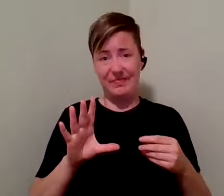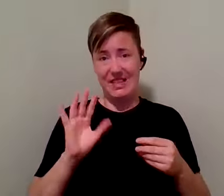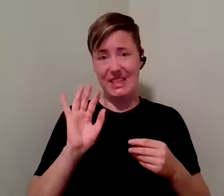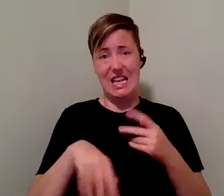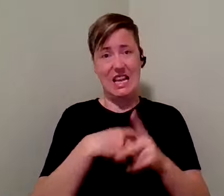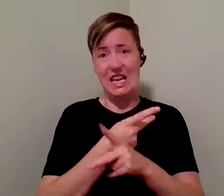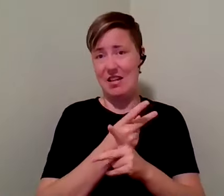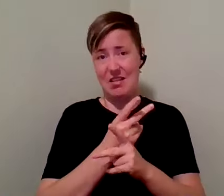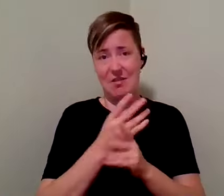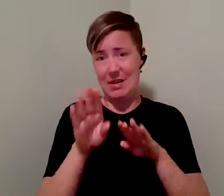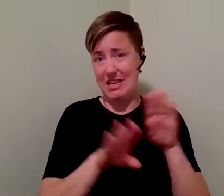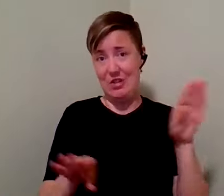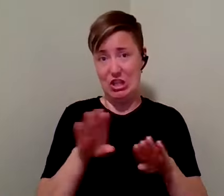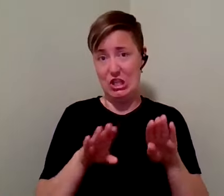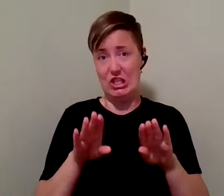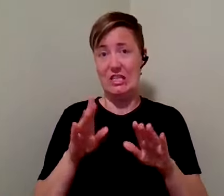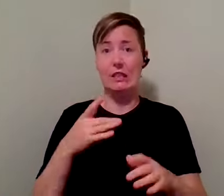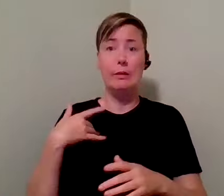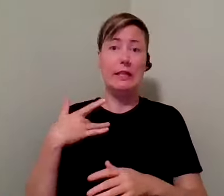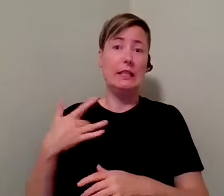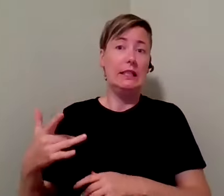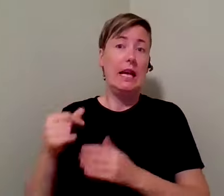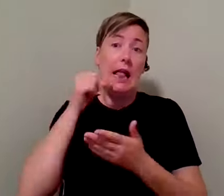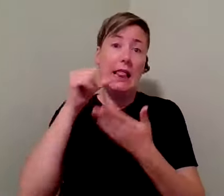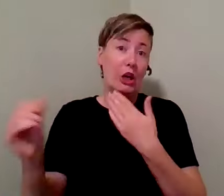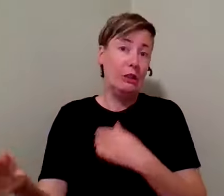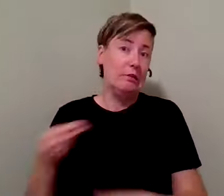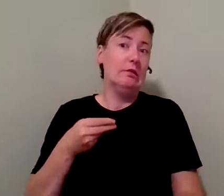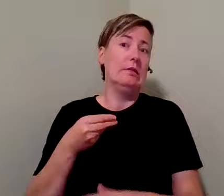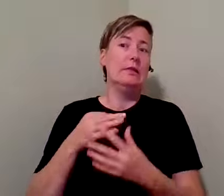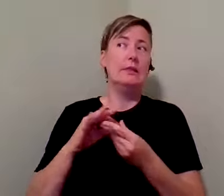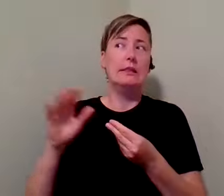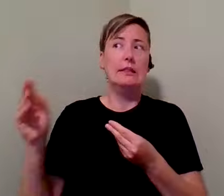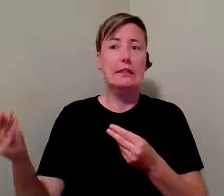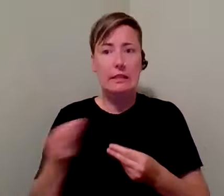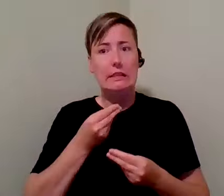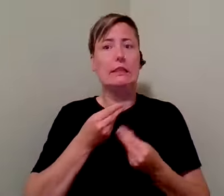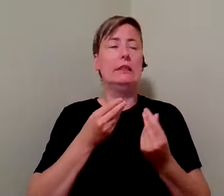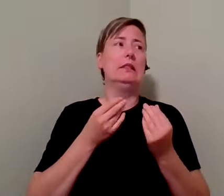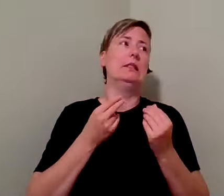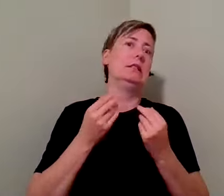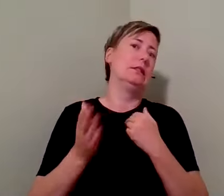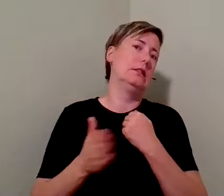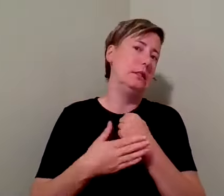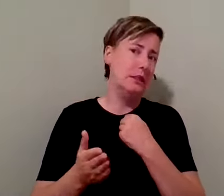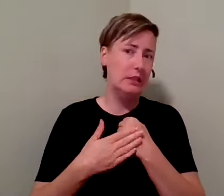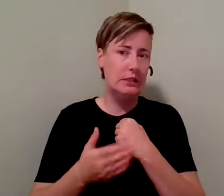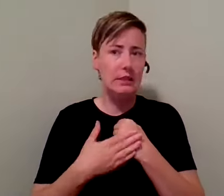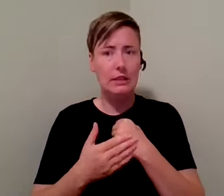memos, who says, listen, get your act together, buddy, or you're going to need to go and find some other place to work at. And so that's why I